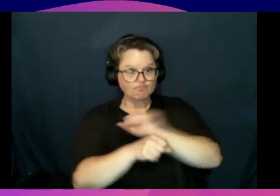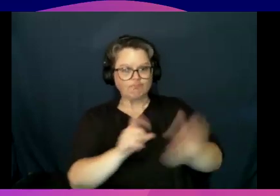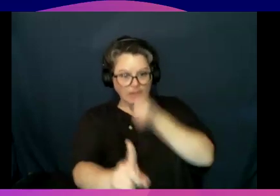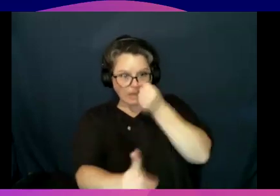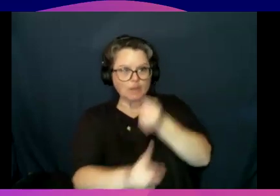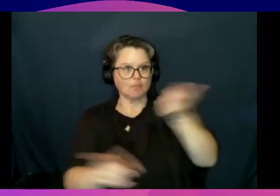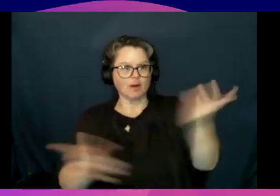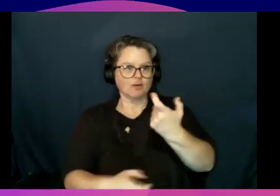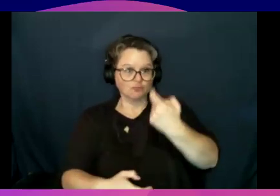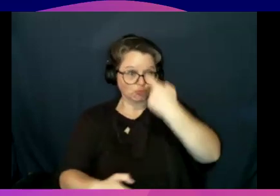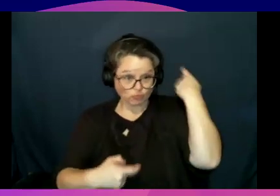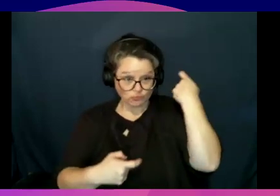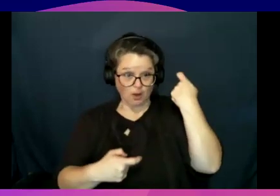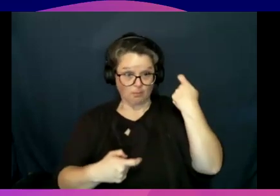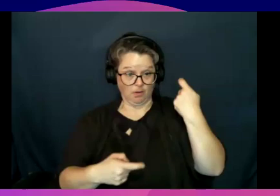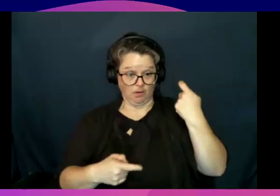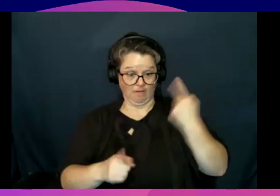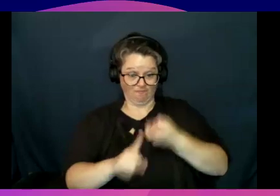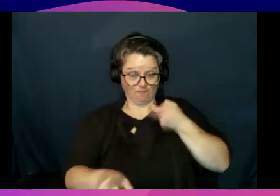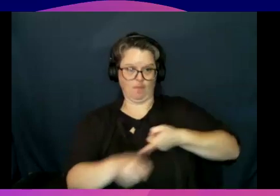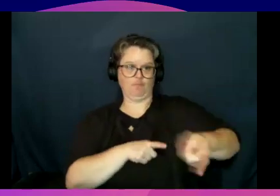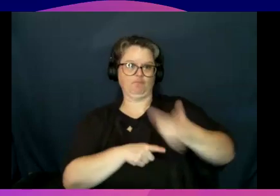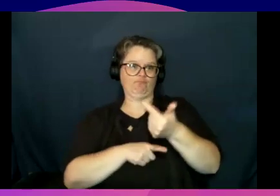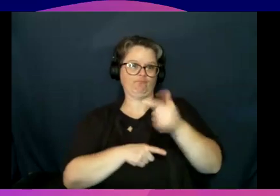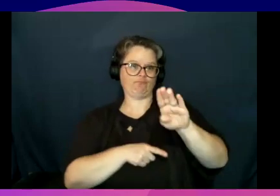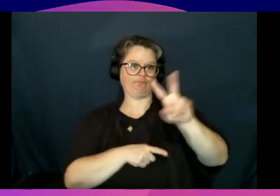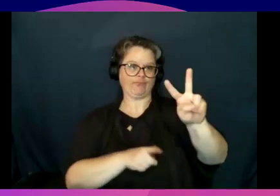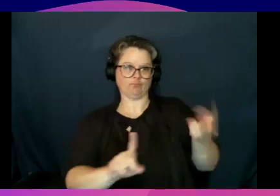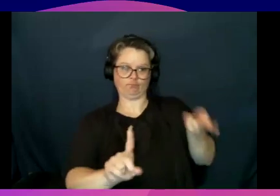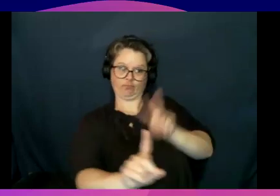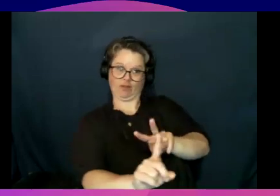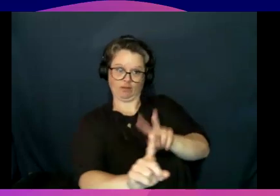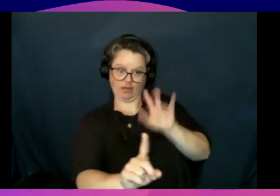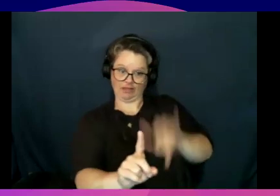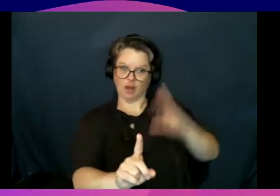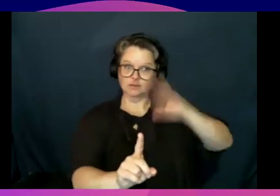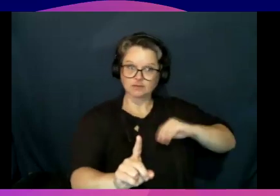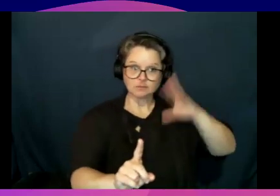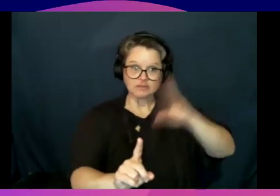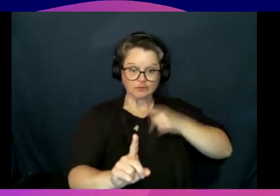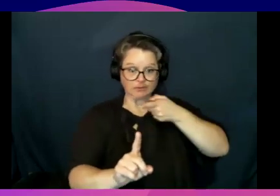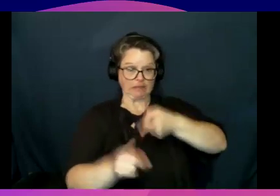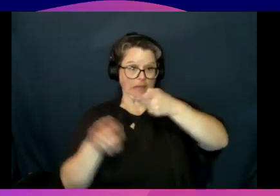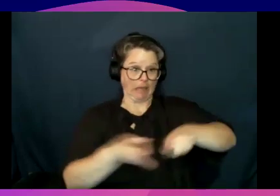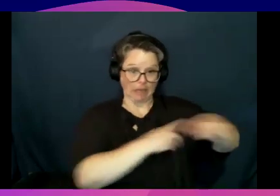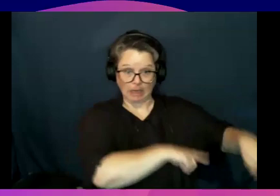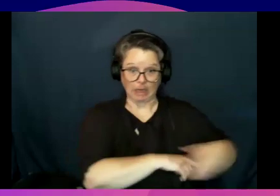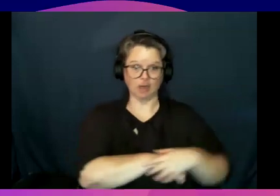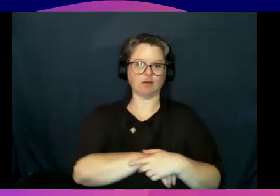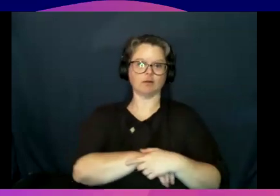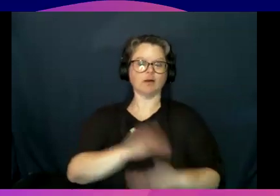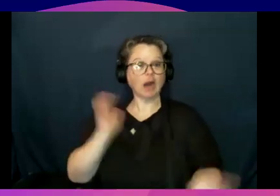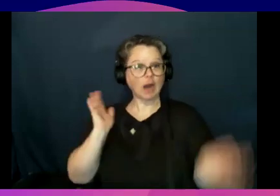at SBNB, and it's great, but it has not solved the impacts of trauma-exposed work. It creates connection, we have a good